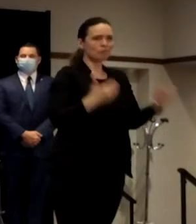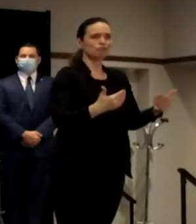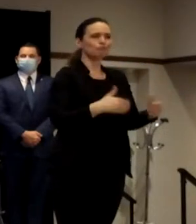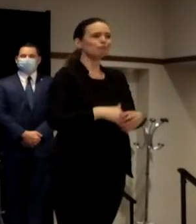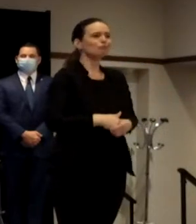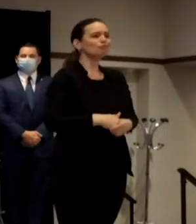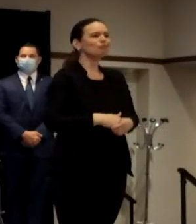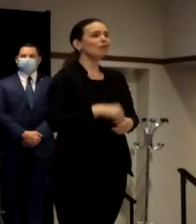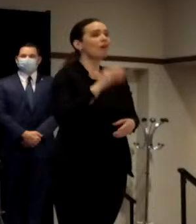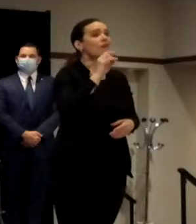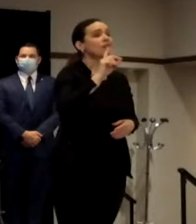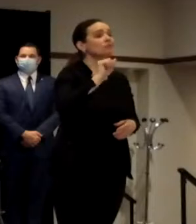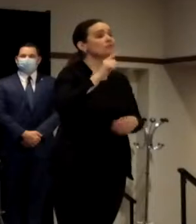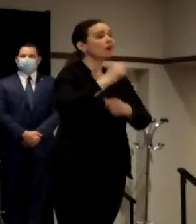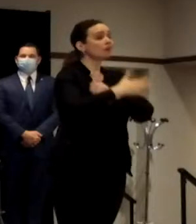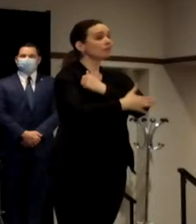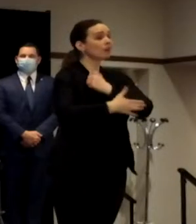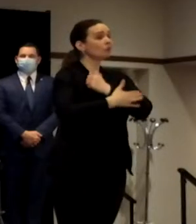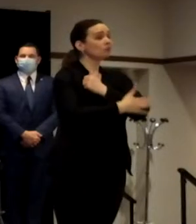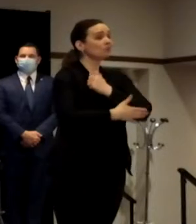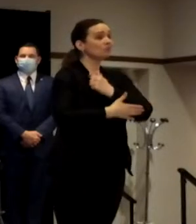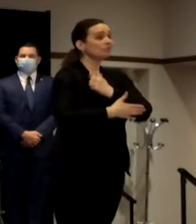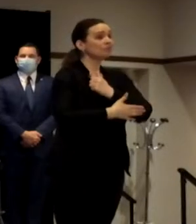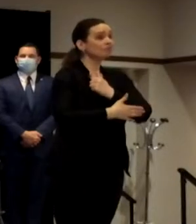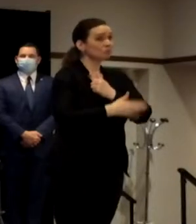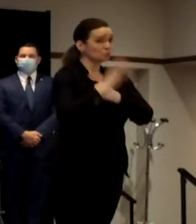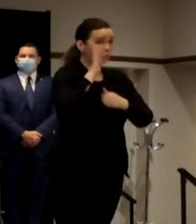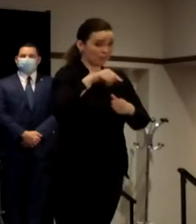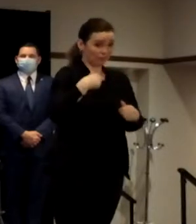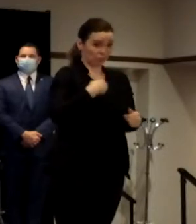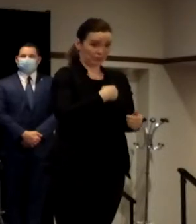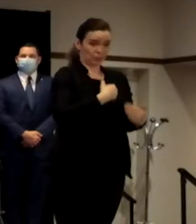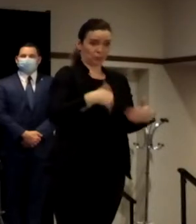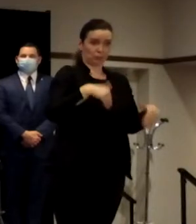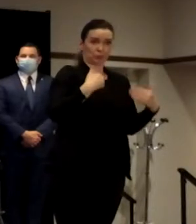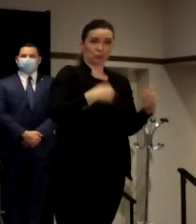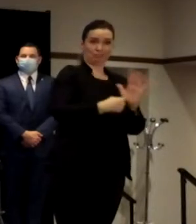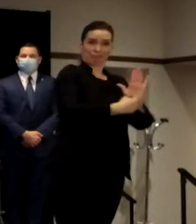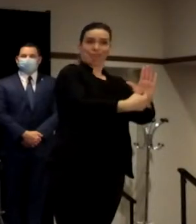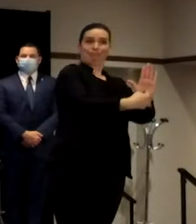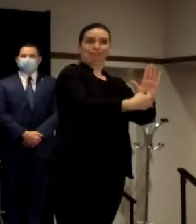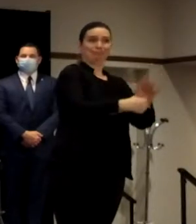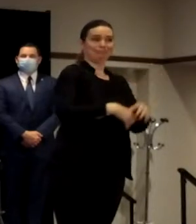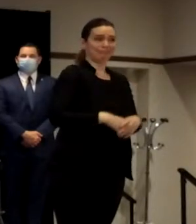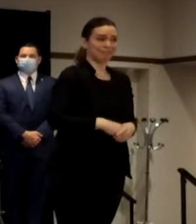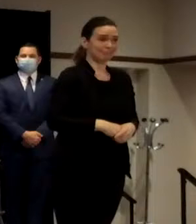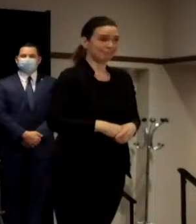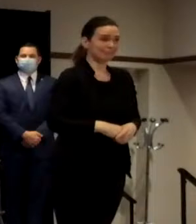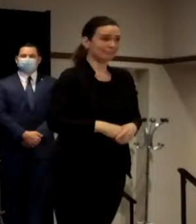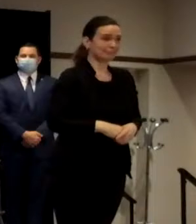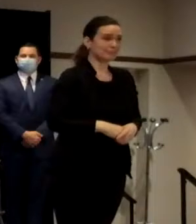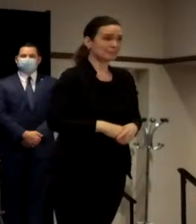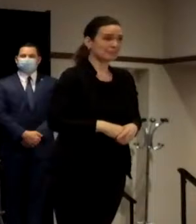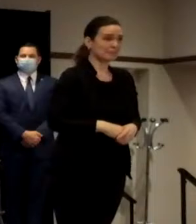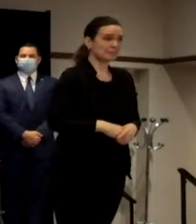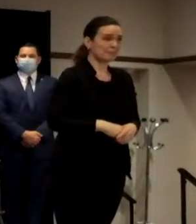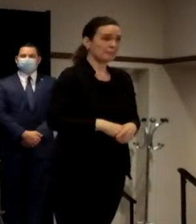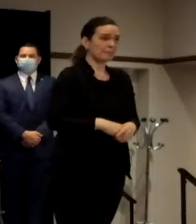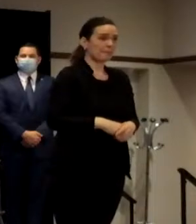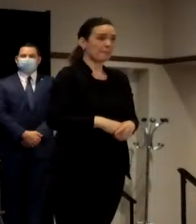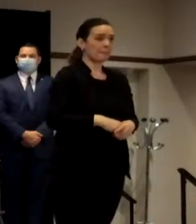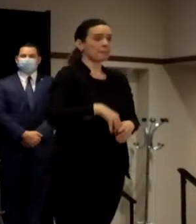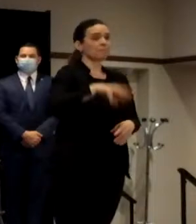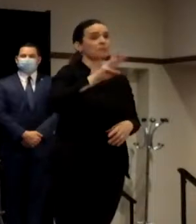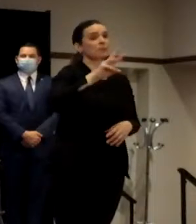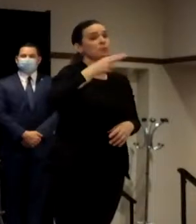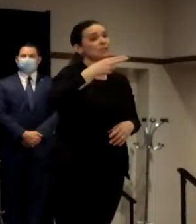We kind of have to based on certain criteria. So when you look at the World Health Organization, WHO, they use